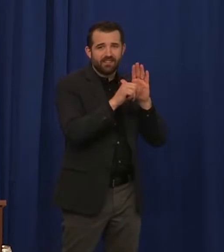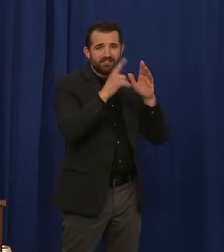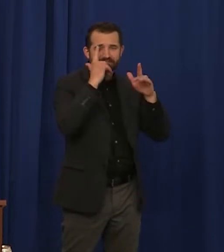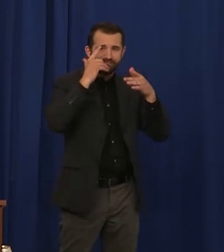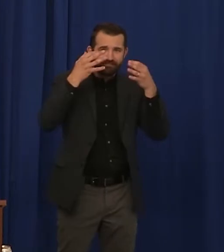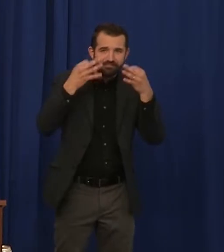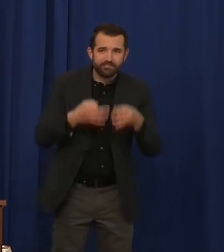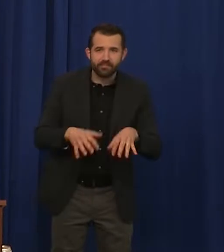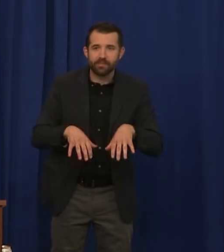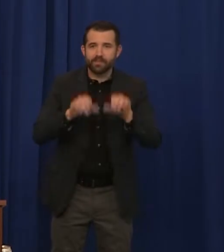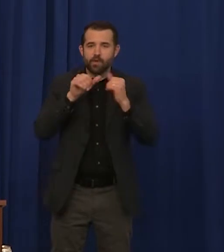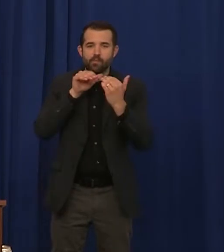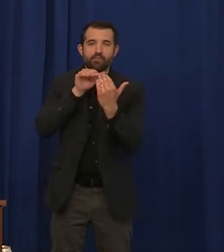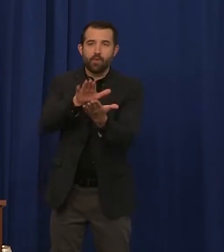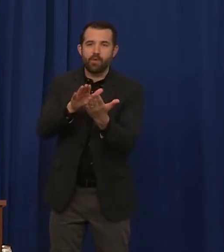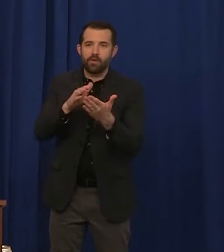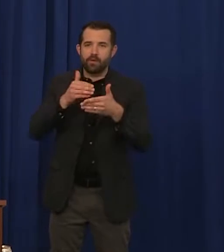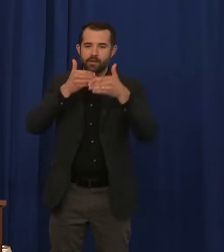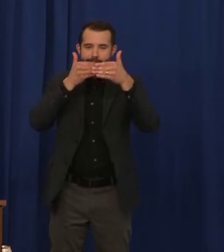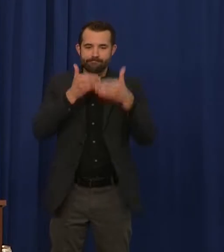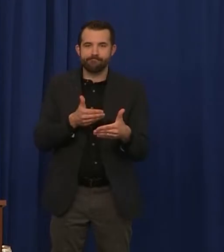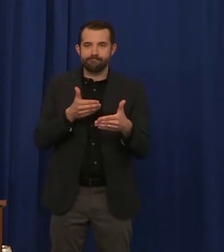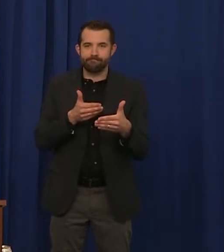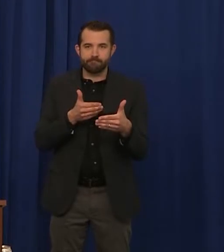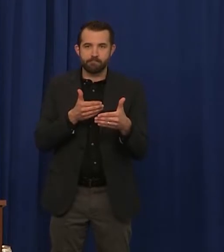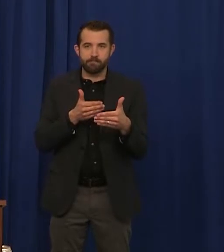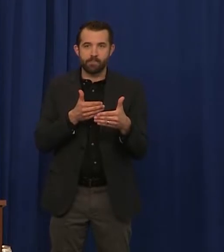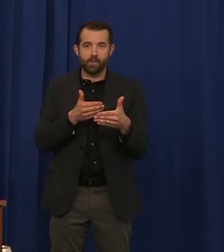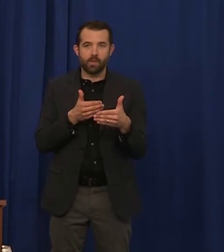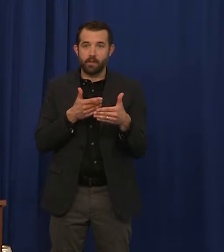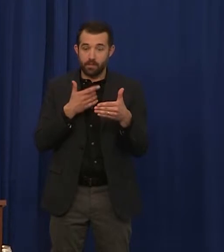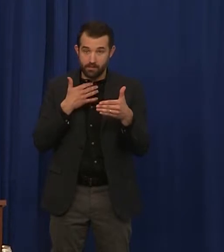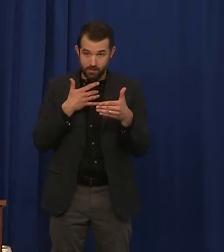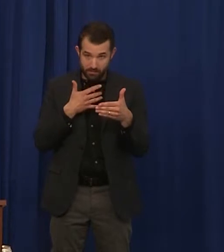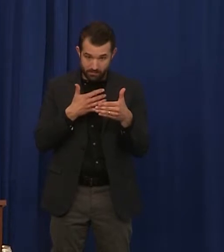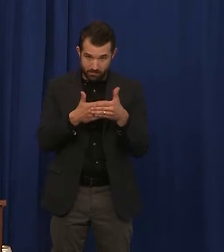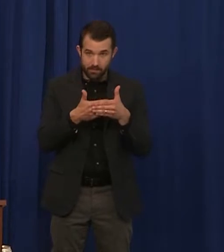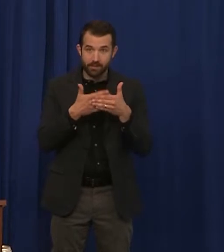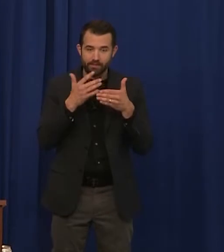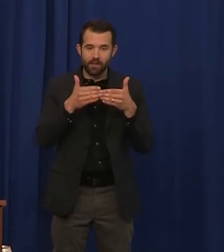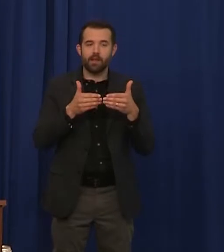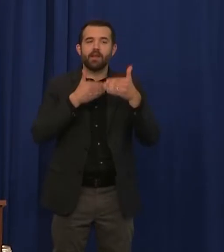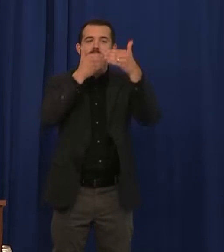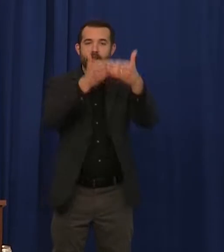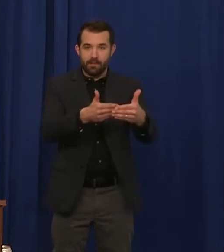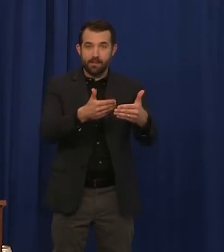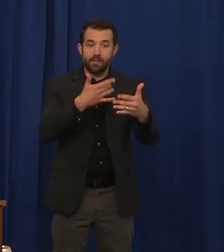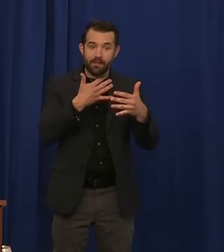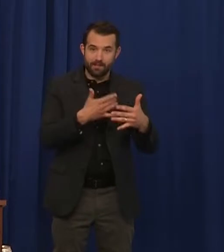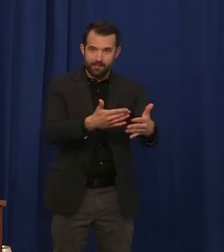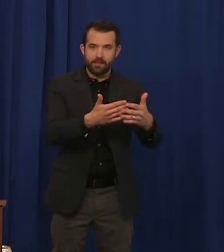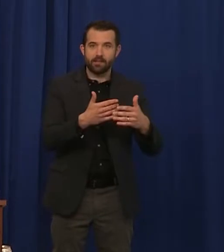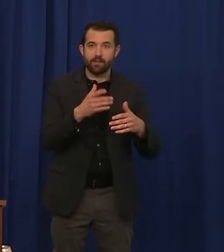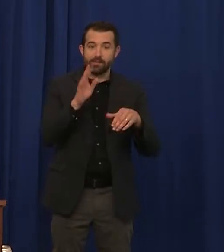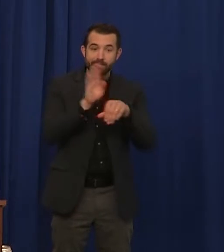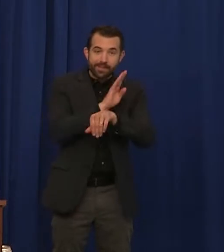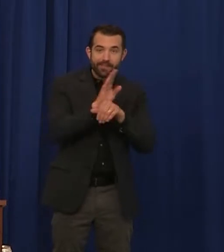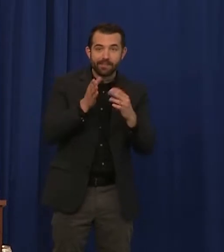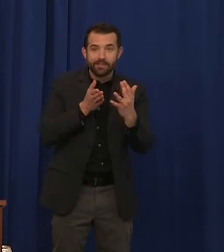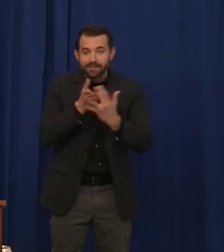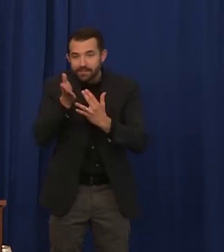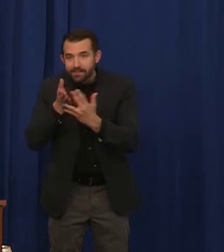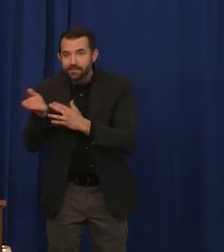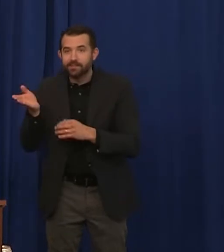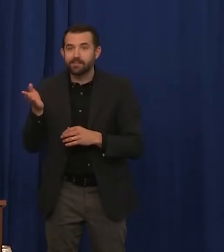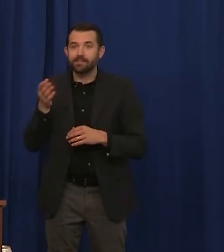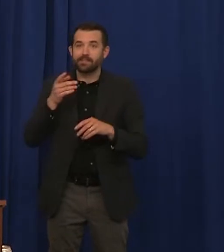they're doing this and only providing benefits to one segment of people who may be eligible. Our